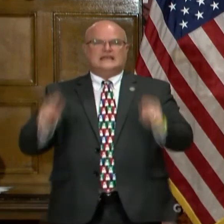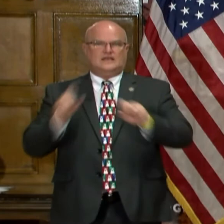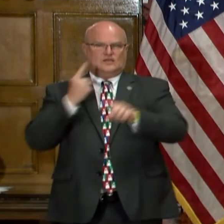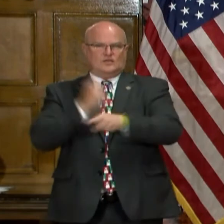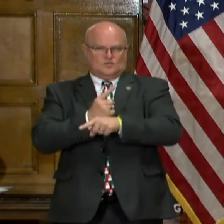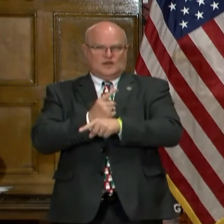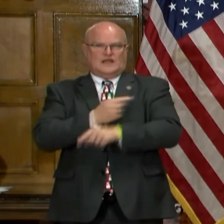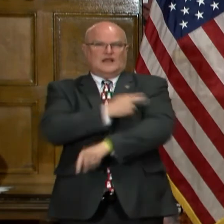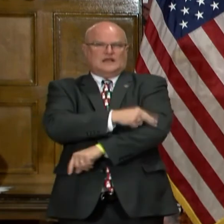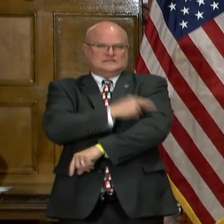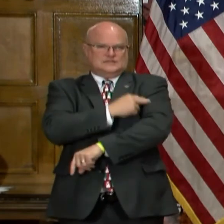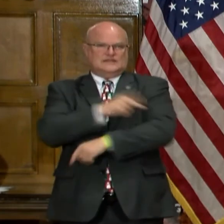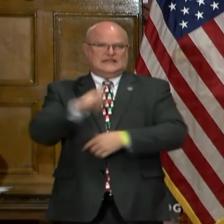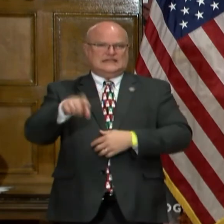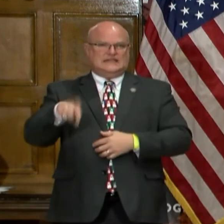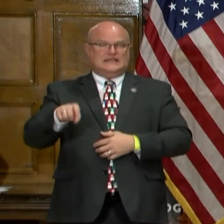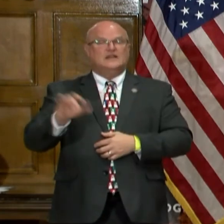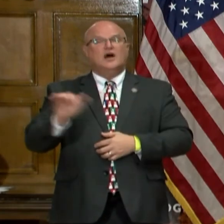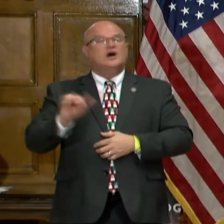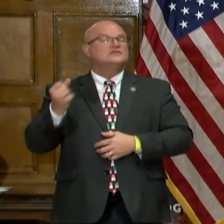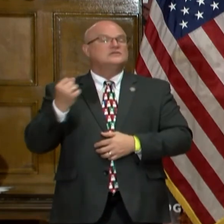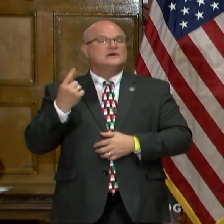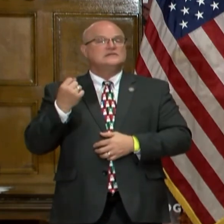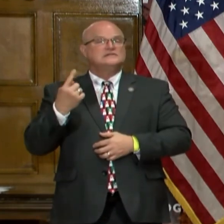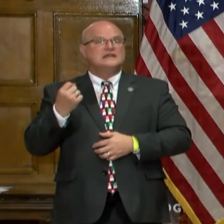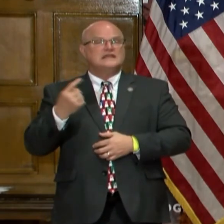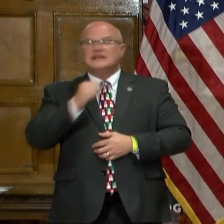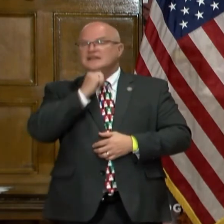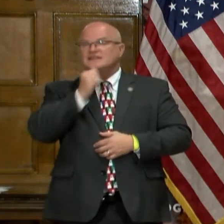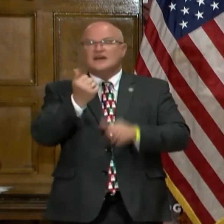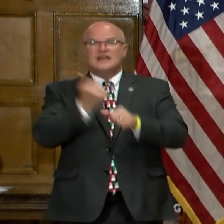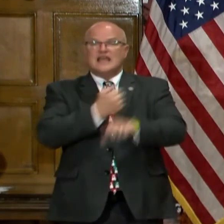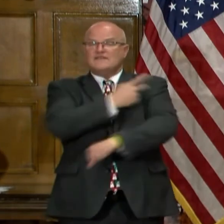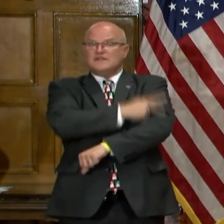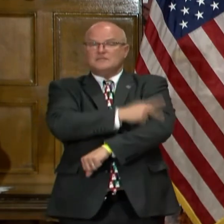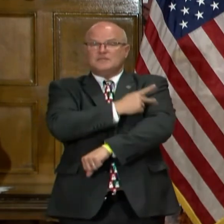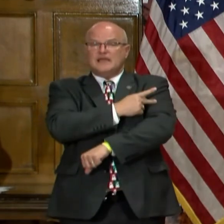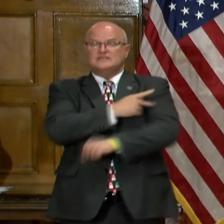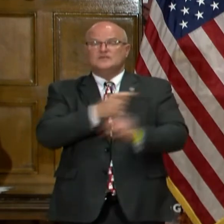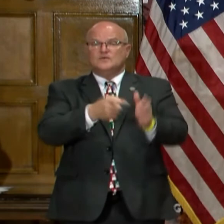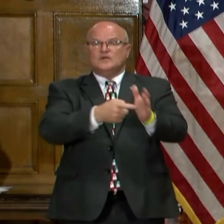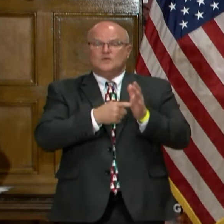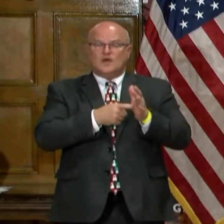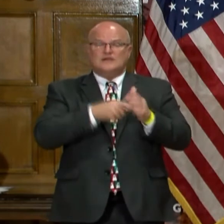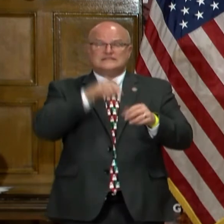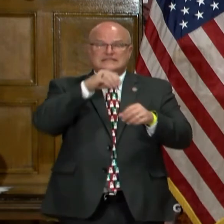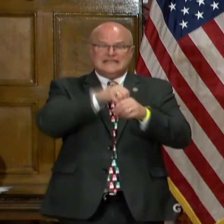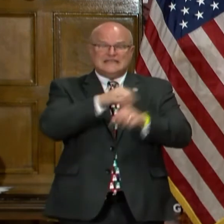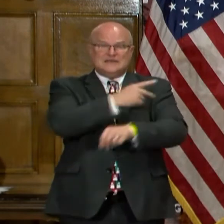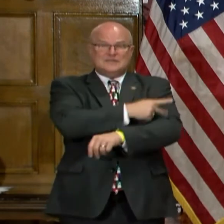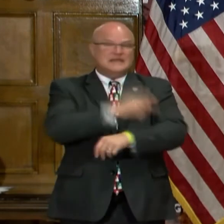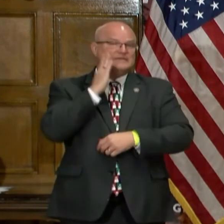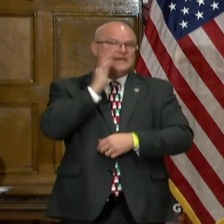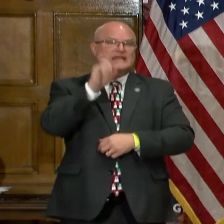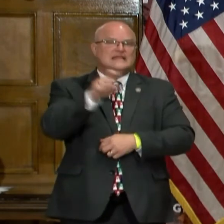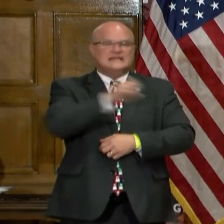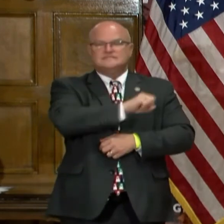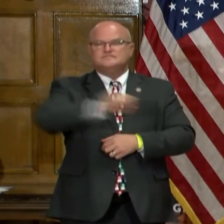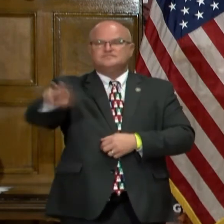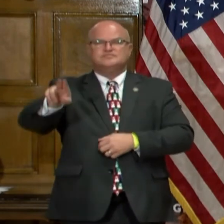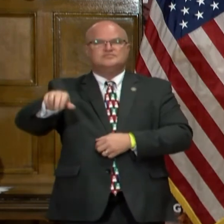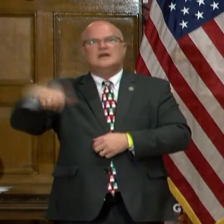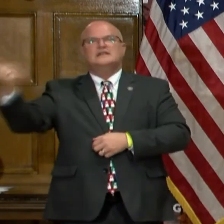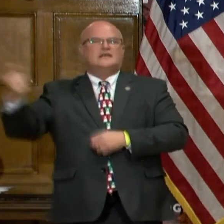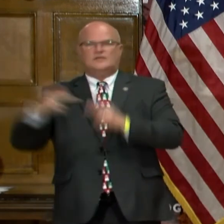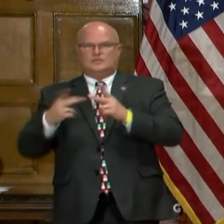to the most appropriate facility, also understanding that not every patient that requires an inpatient bed for admission needs to go to a